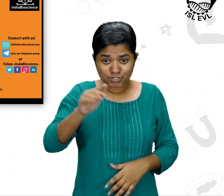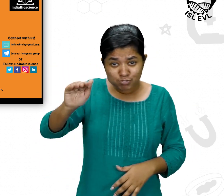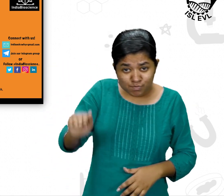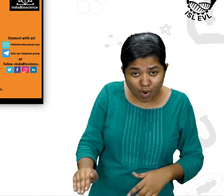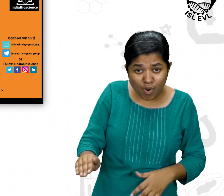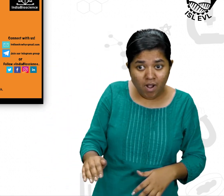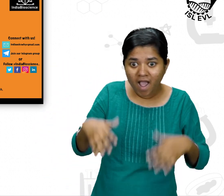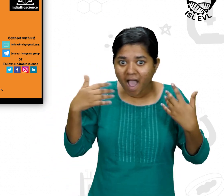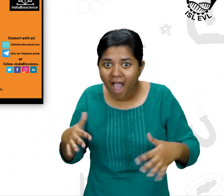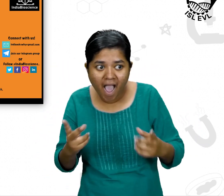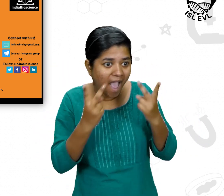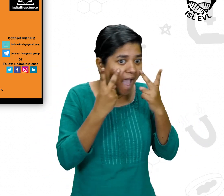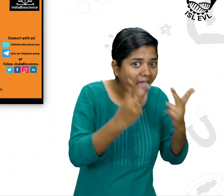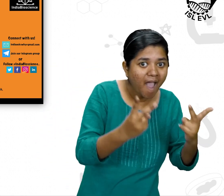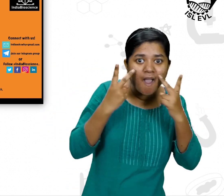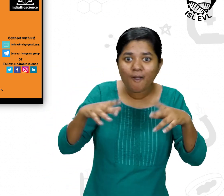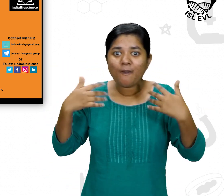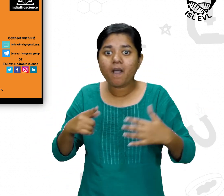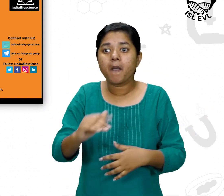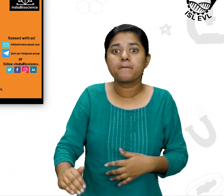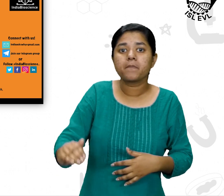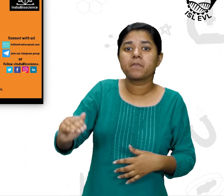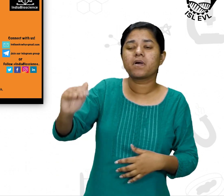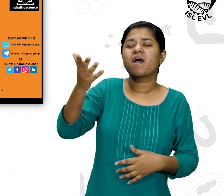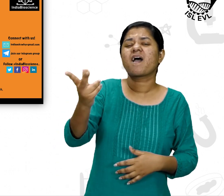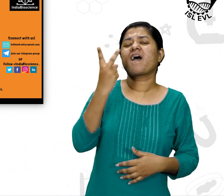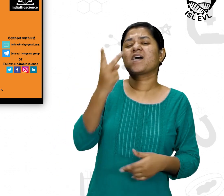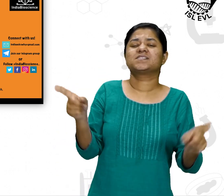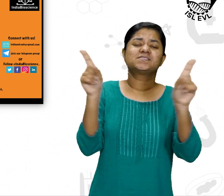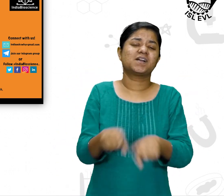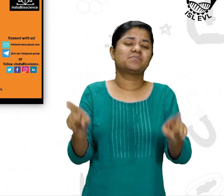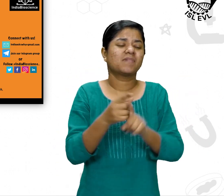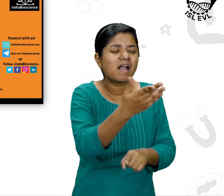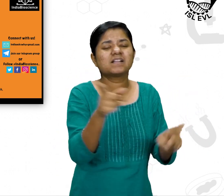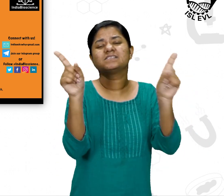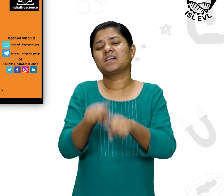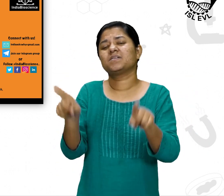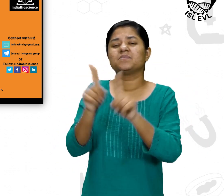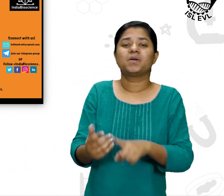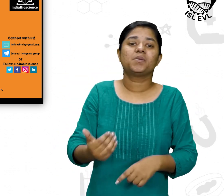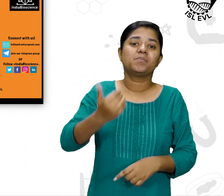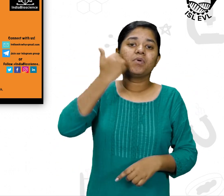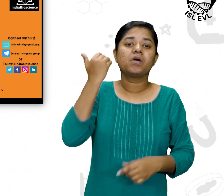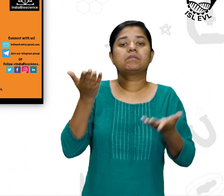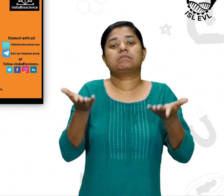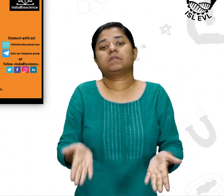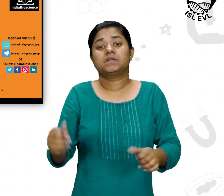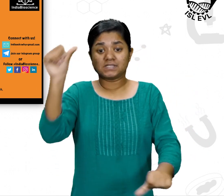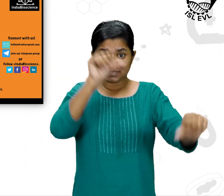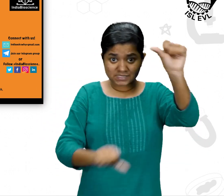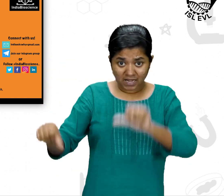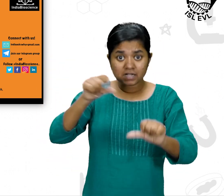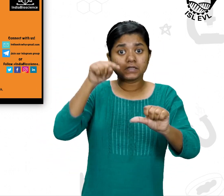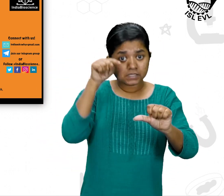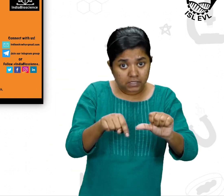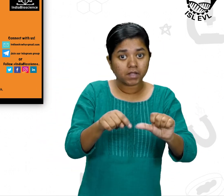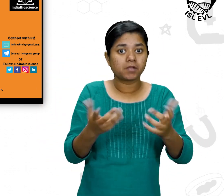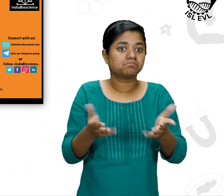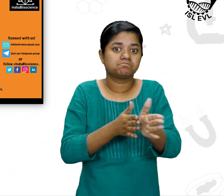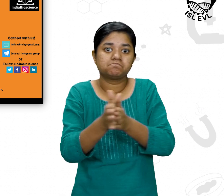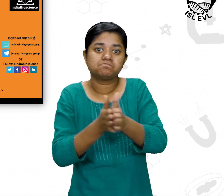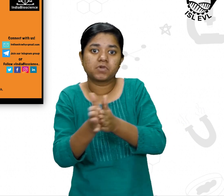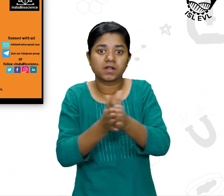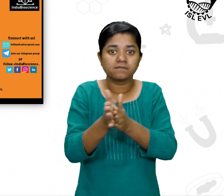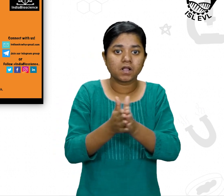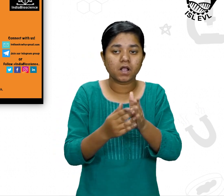but it is the most special part about doing science or being interested in science. If you're doing science, accept that failure is a